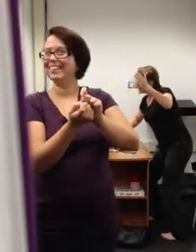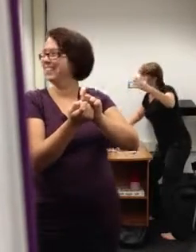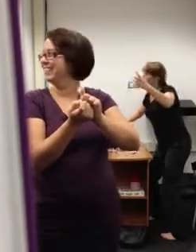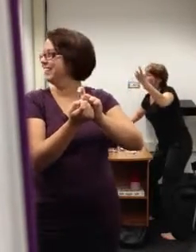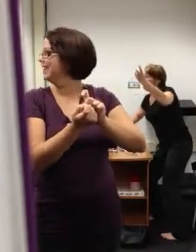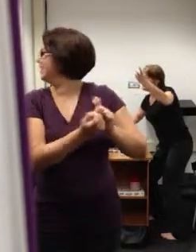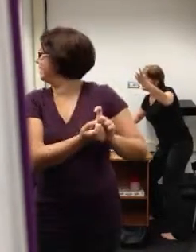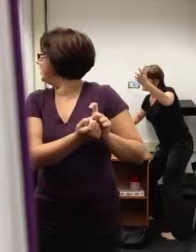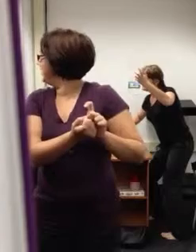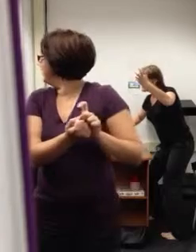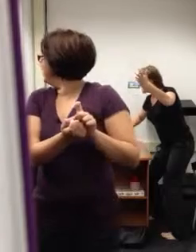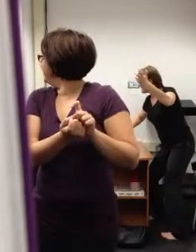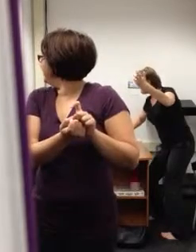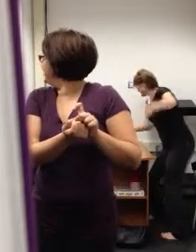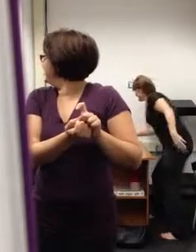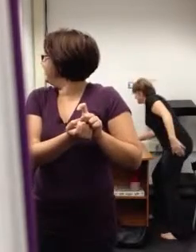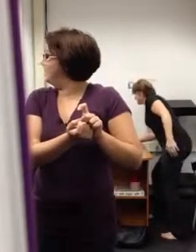That's a hold. Discord boundary.